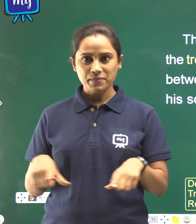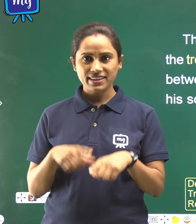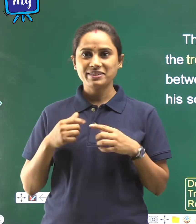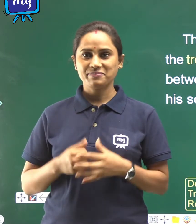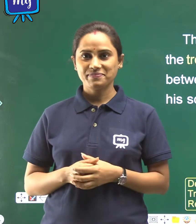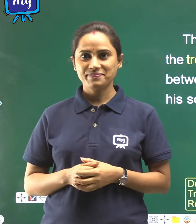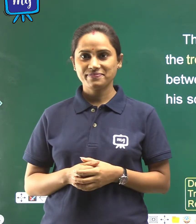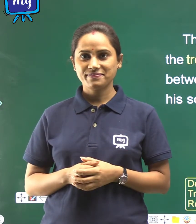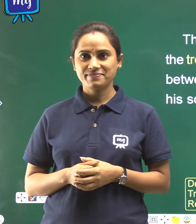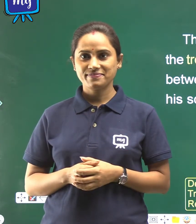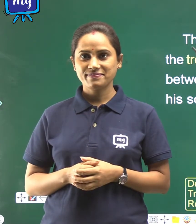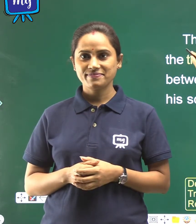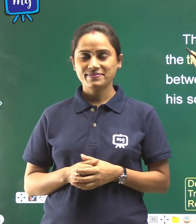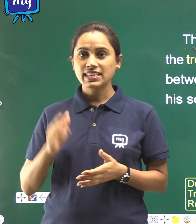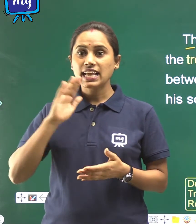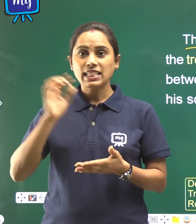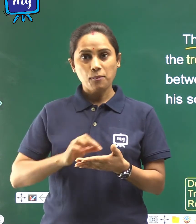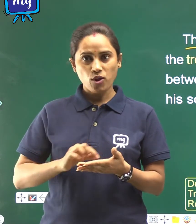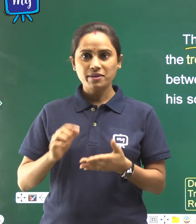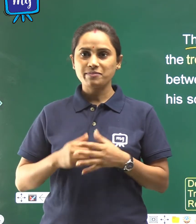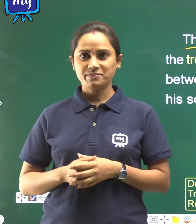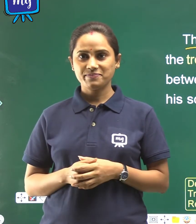Summary. The poem